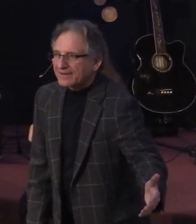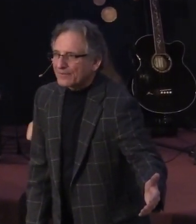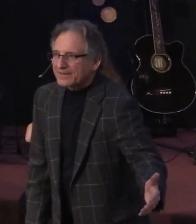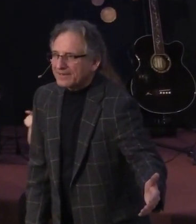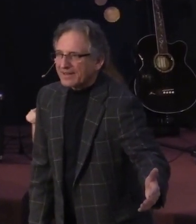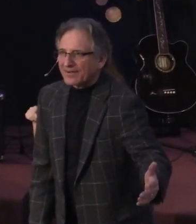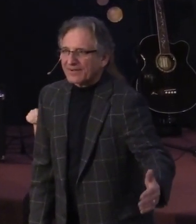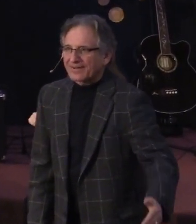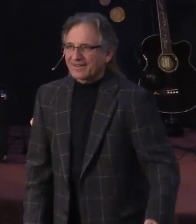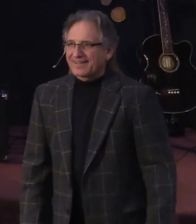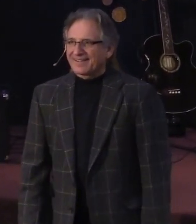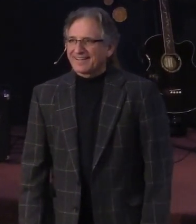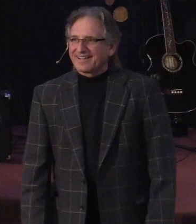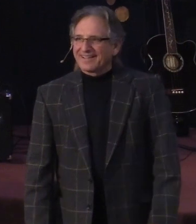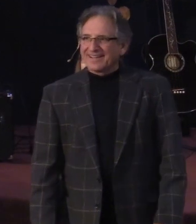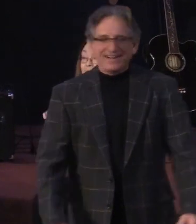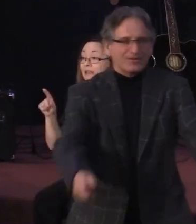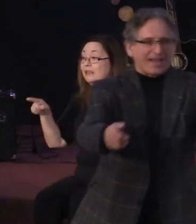there going to daycare.